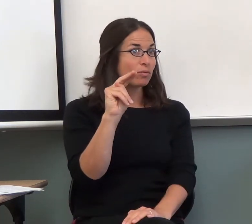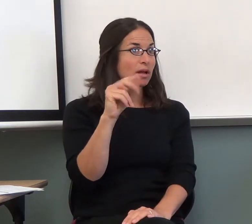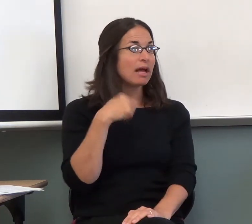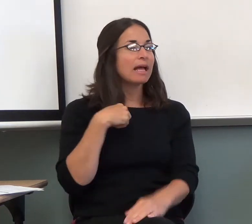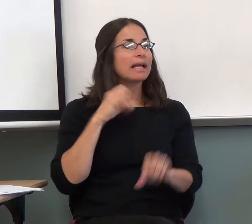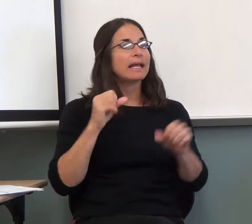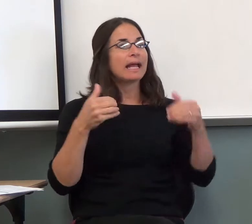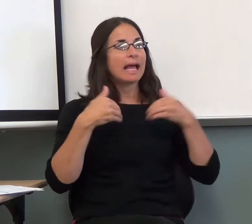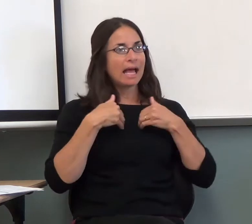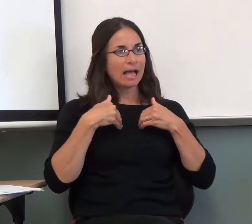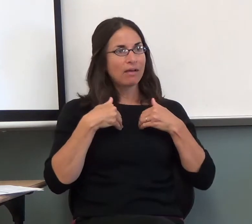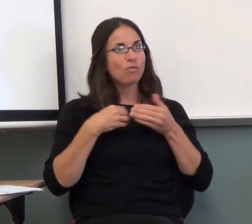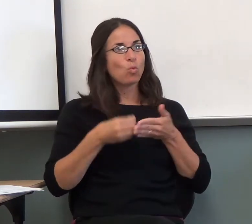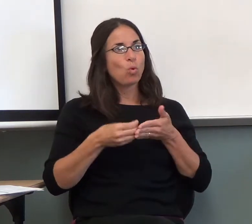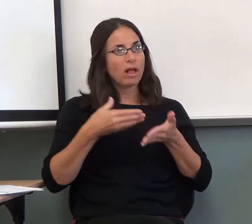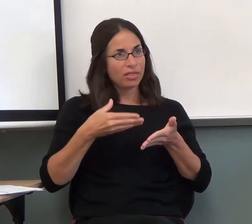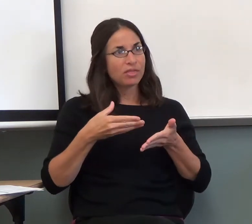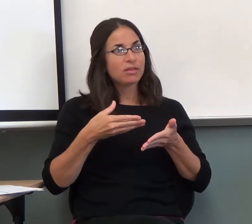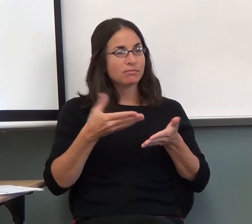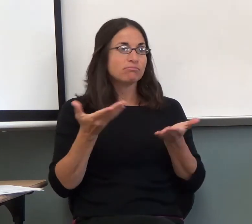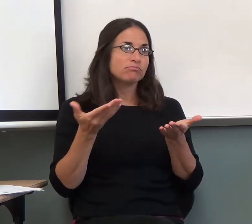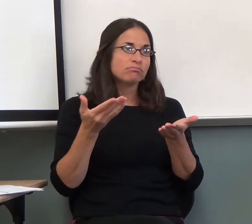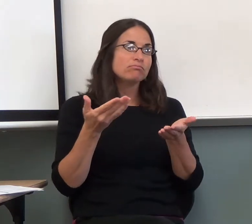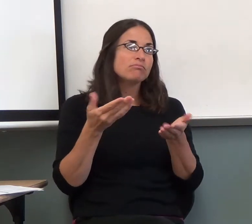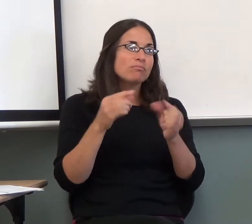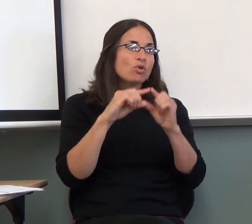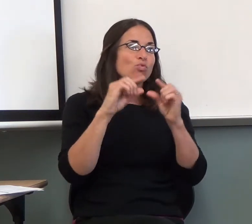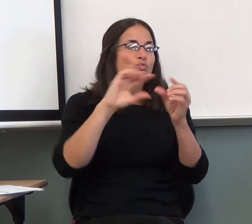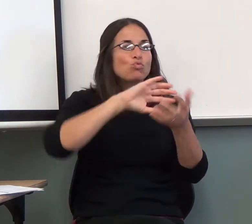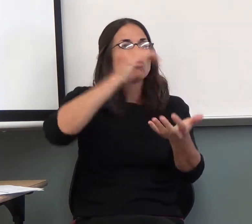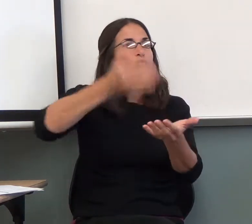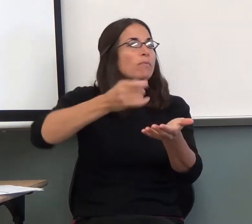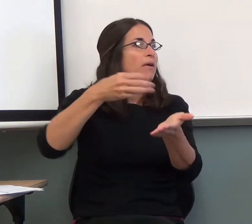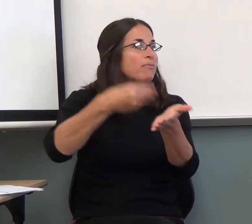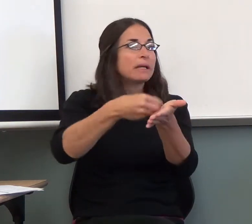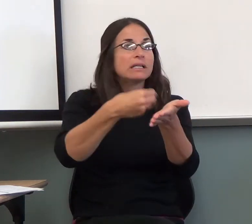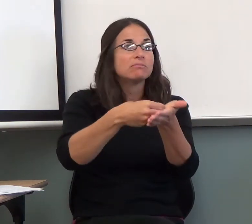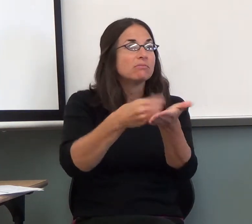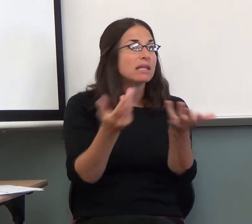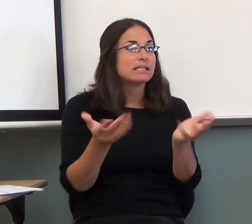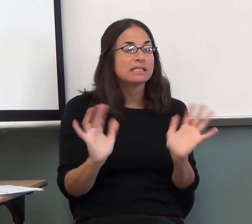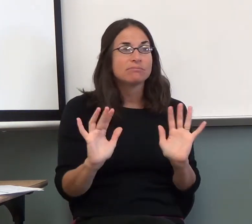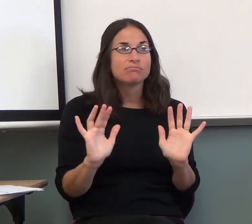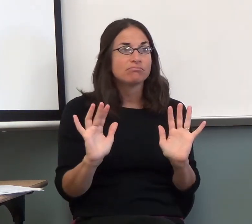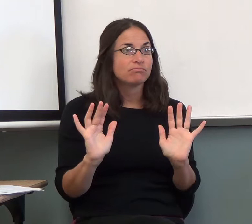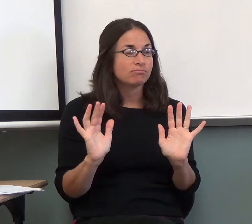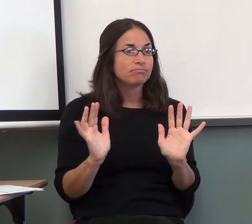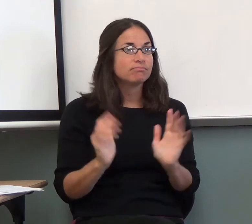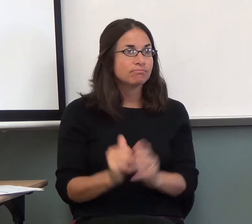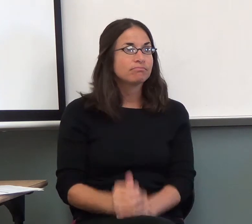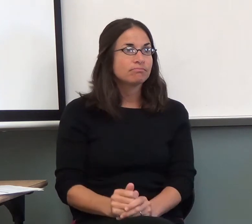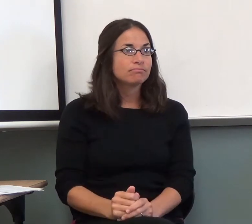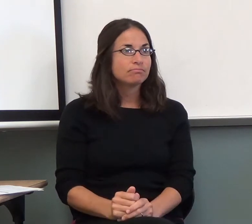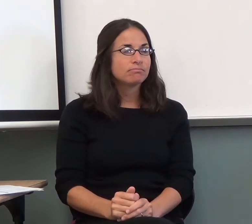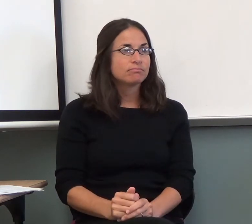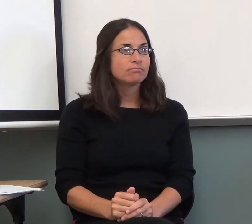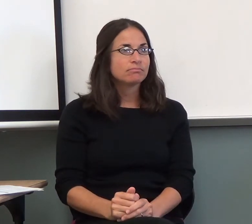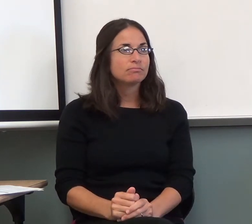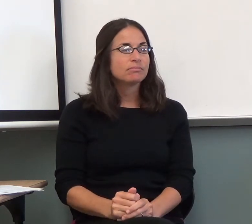wealth. It just means a grouping of money. Okay, the subject, we didn't say that. What is the subject?